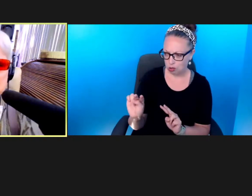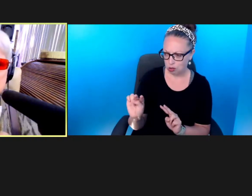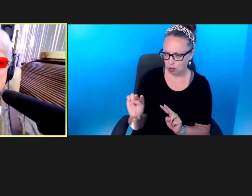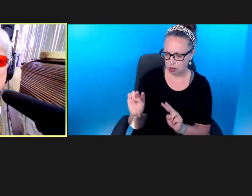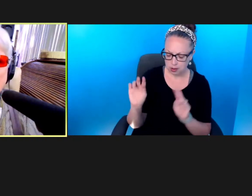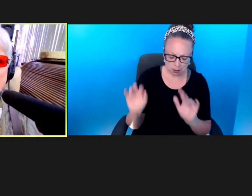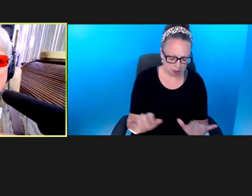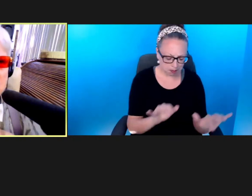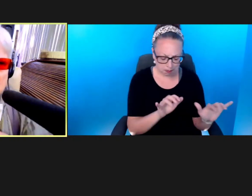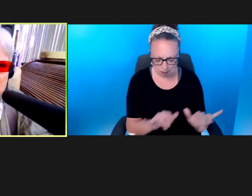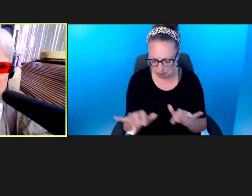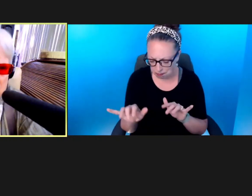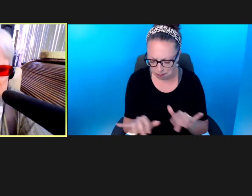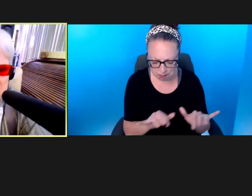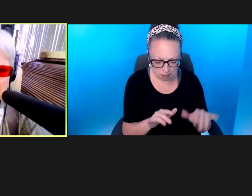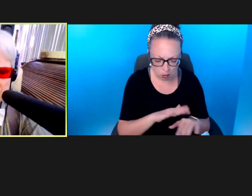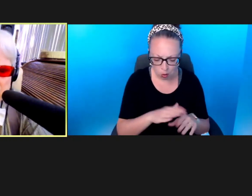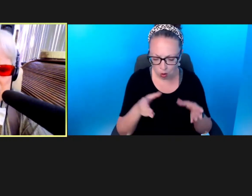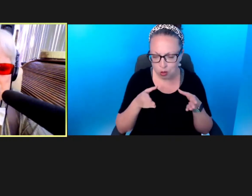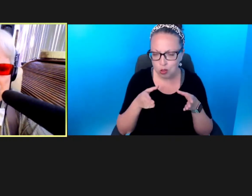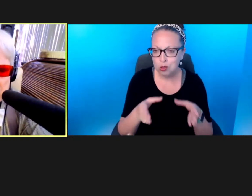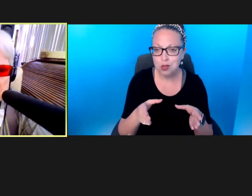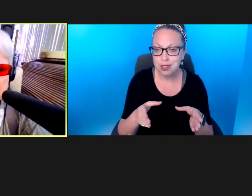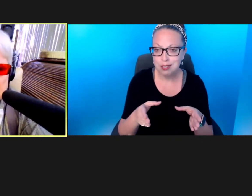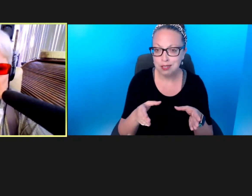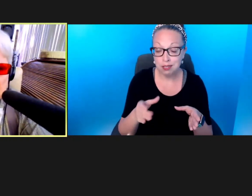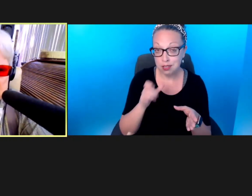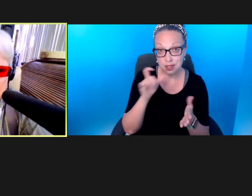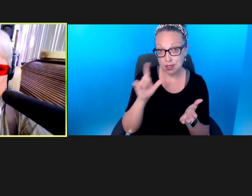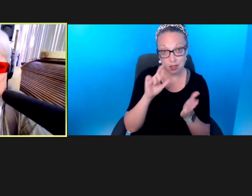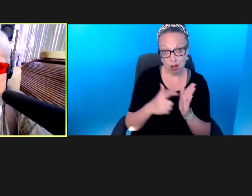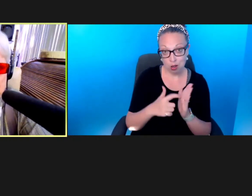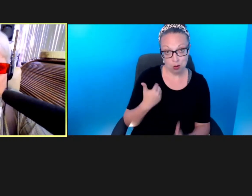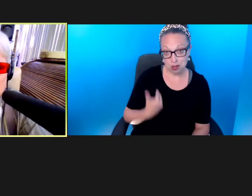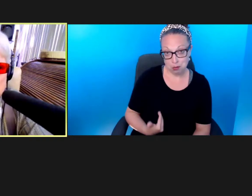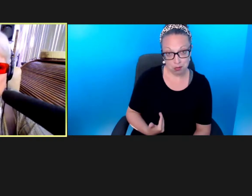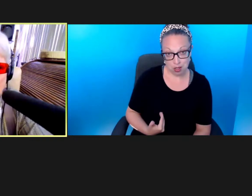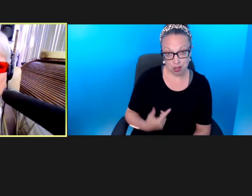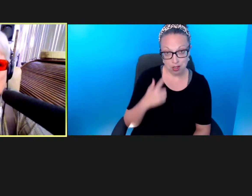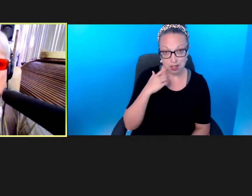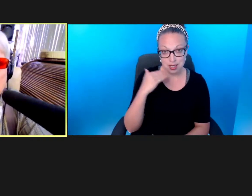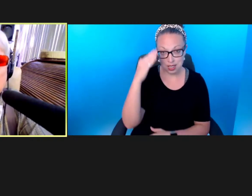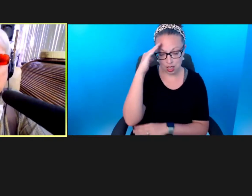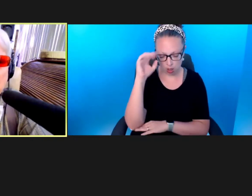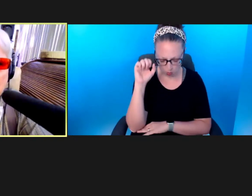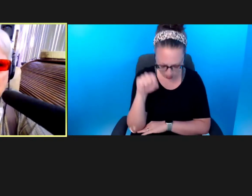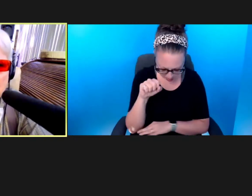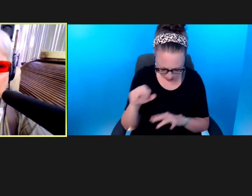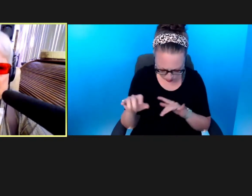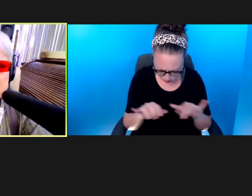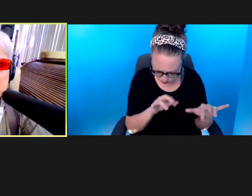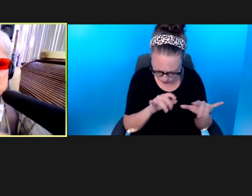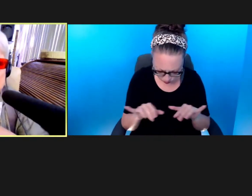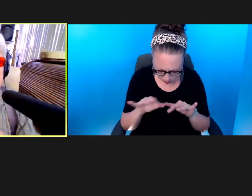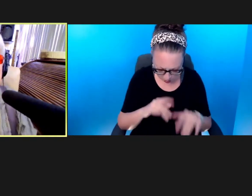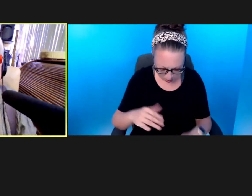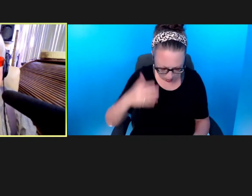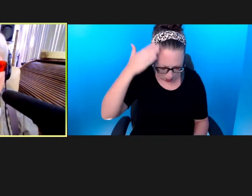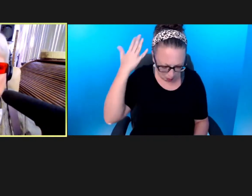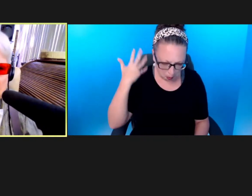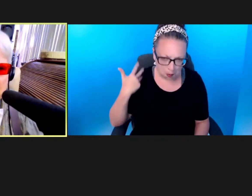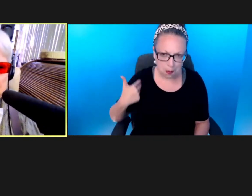there on the sidewalk. He did not notice me. His head was bowed with long gray hair, his